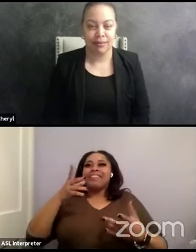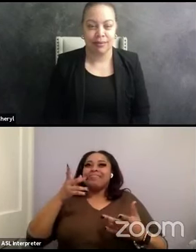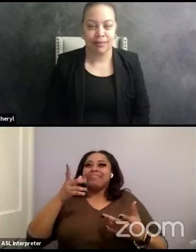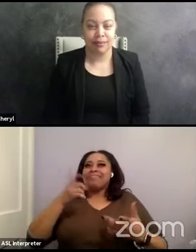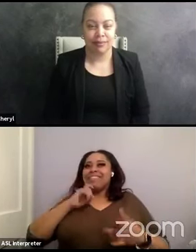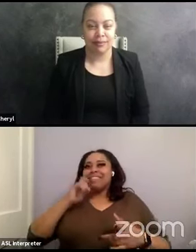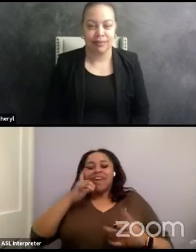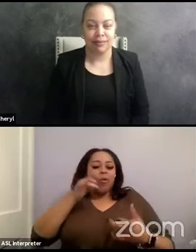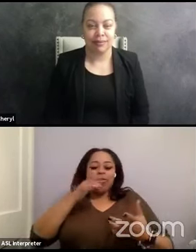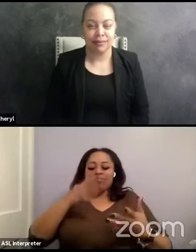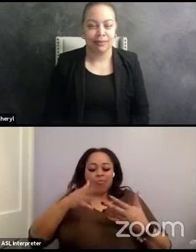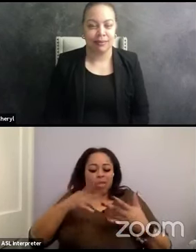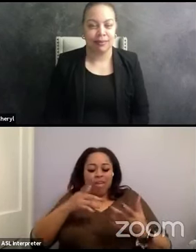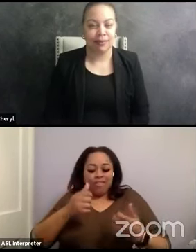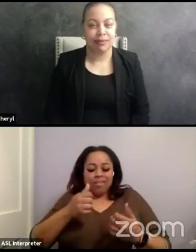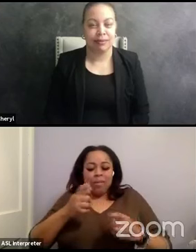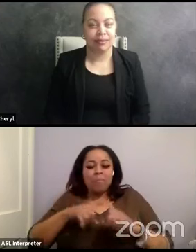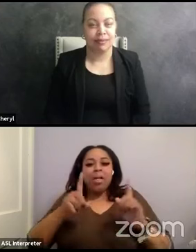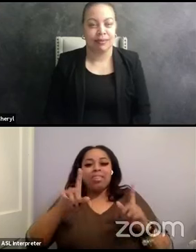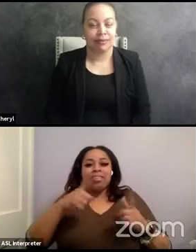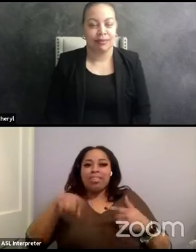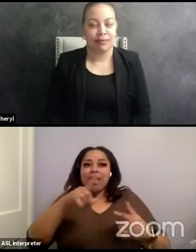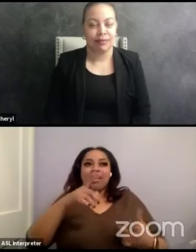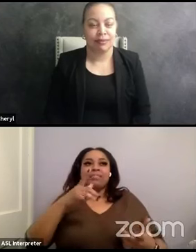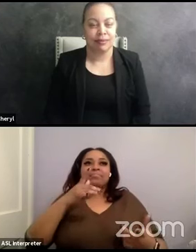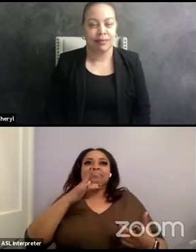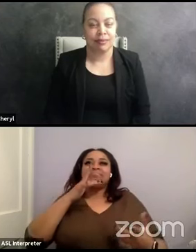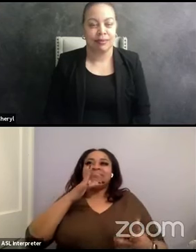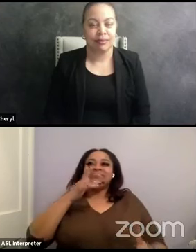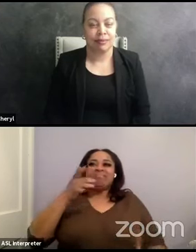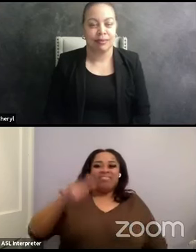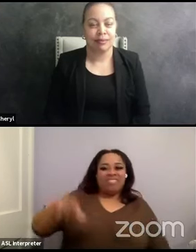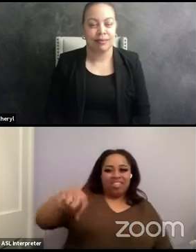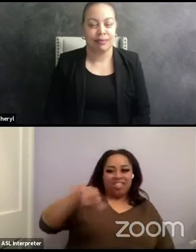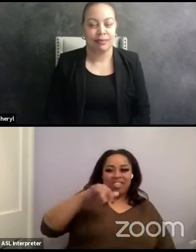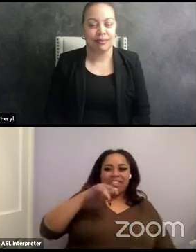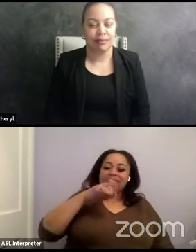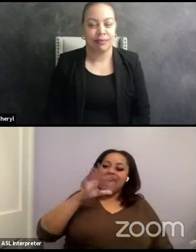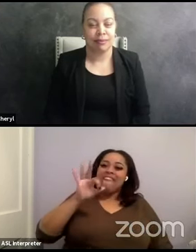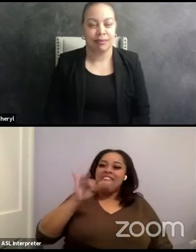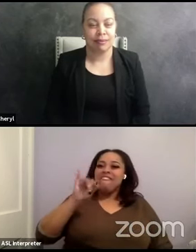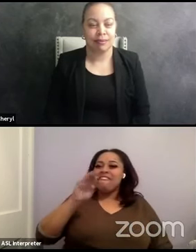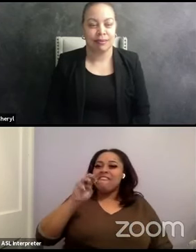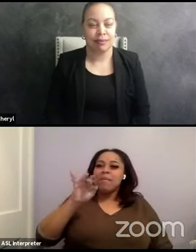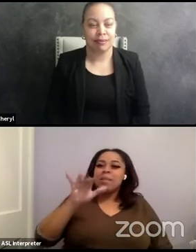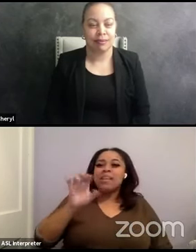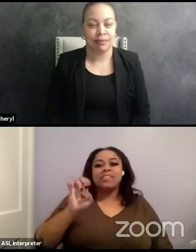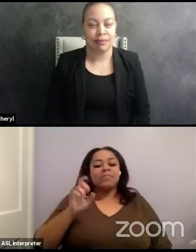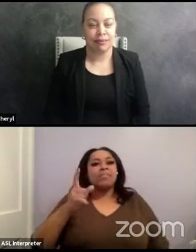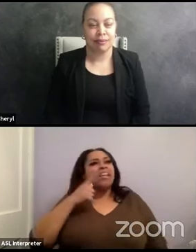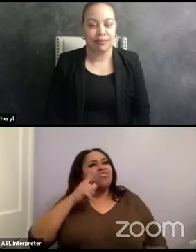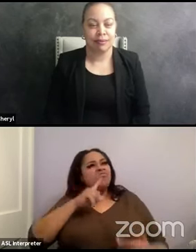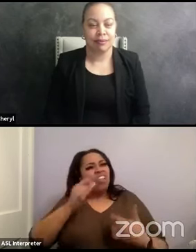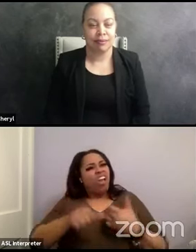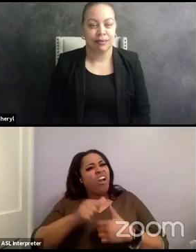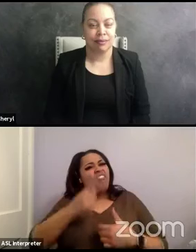of whomever, and then they denounce feminism, which is actually harmful to feminism